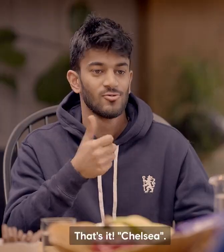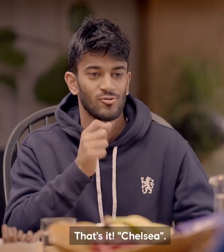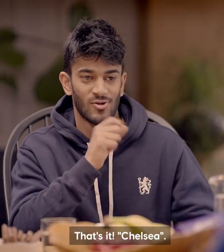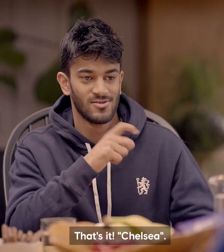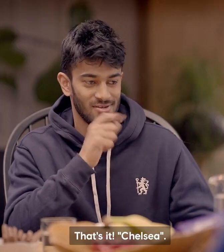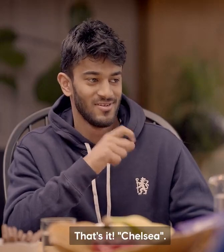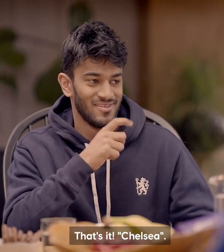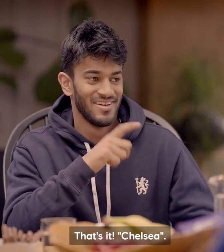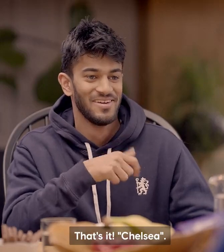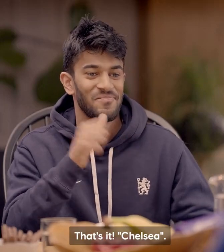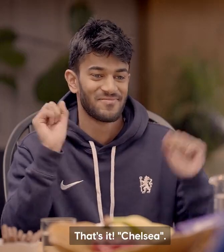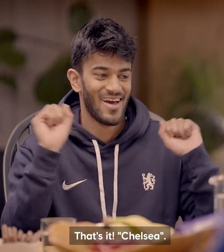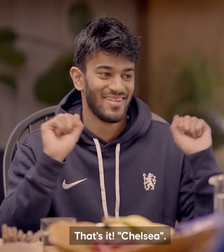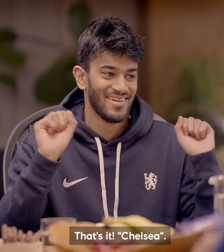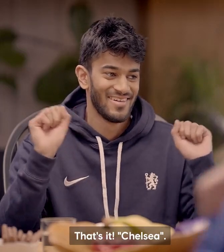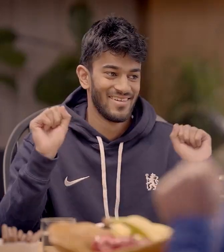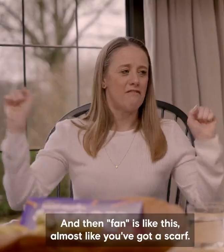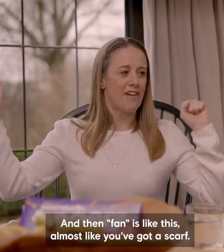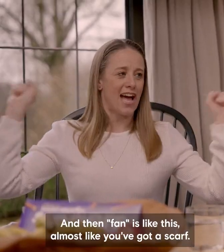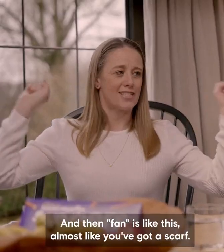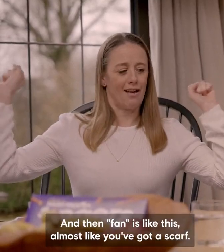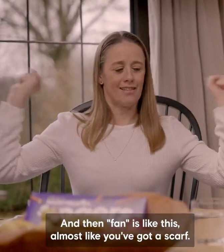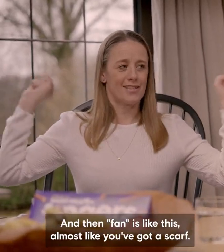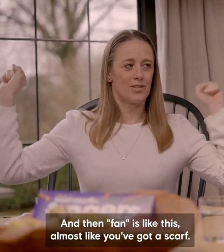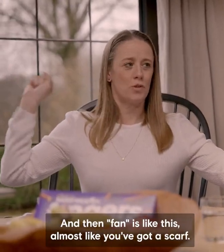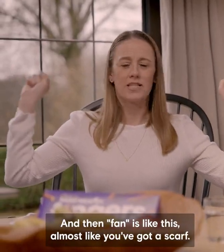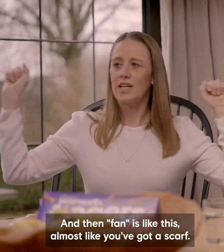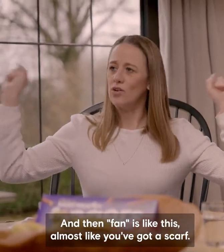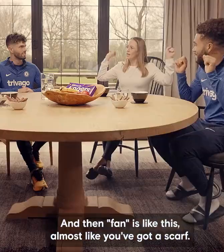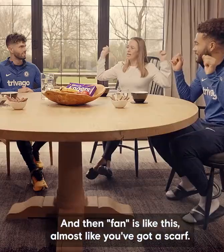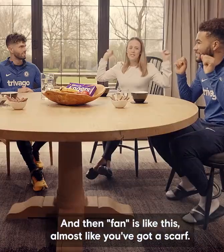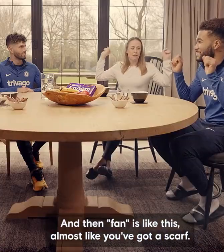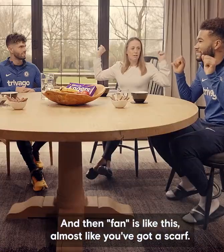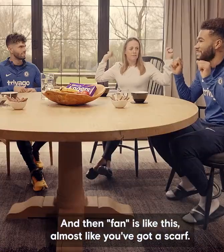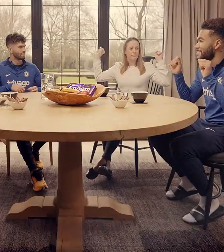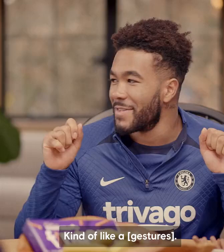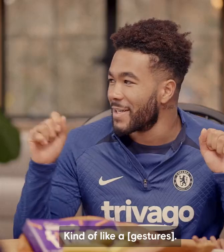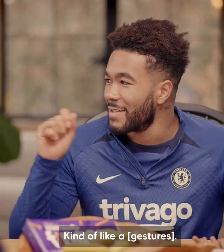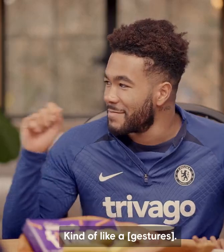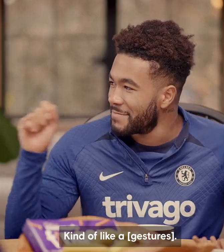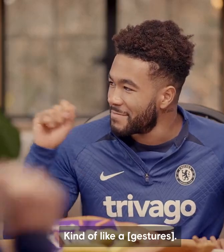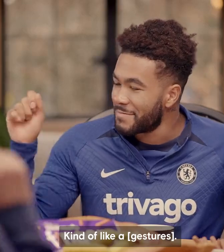it, Chelsea. And then fans like this, okay, almost like you've got like a scarf, kind of like a, woo.